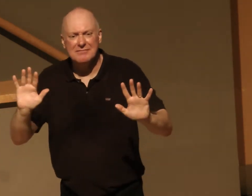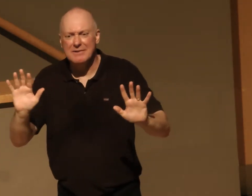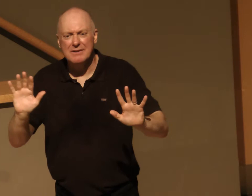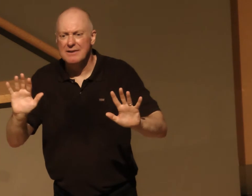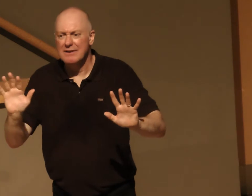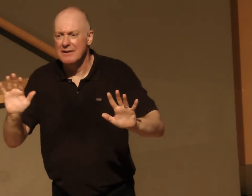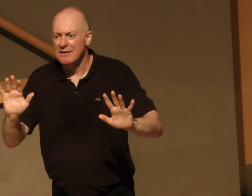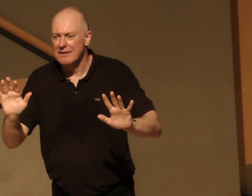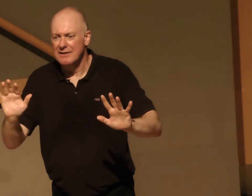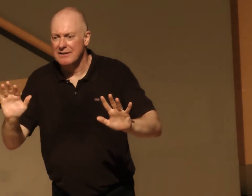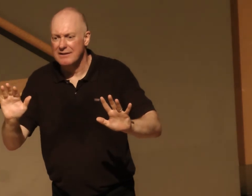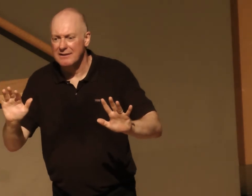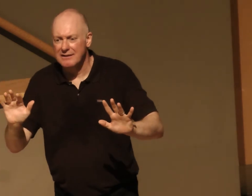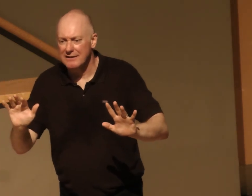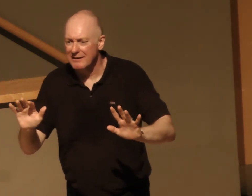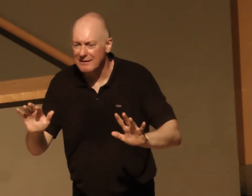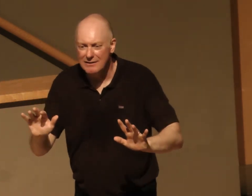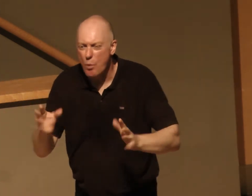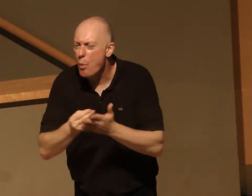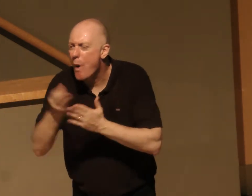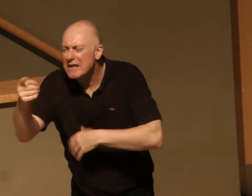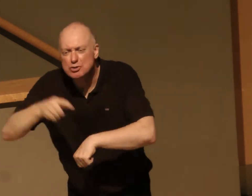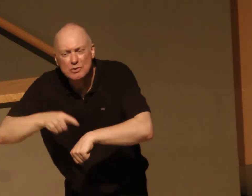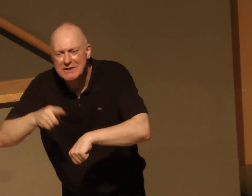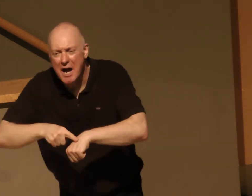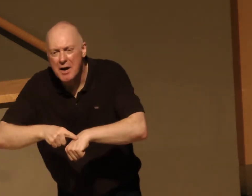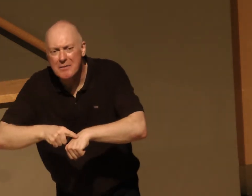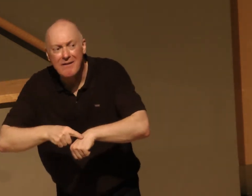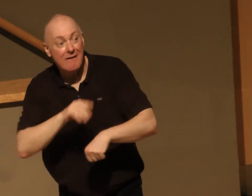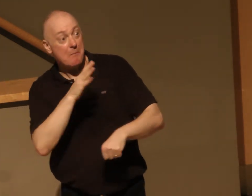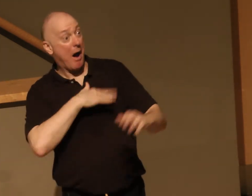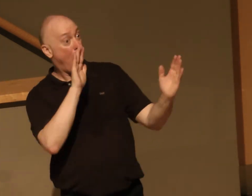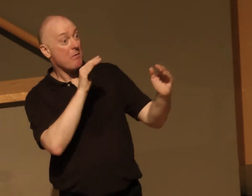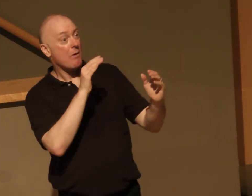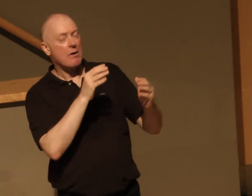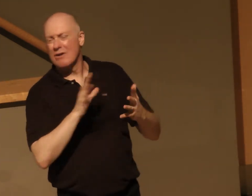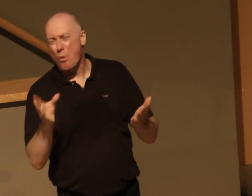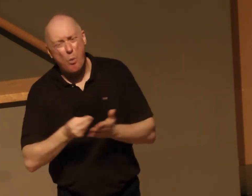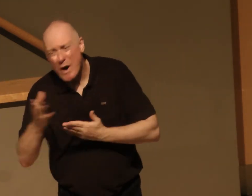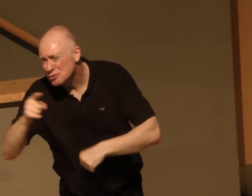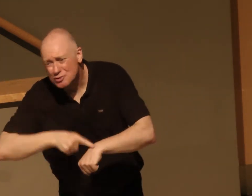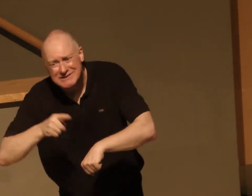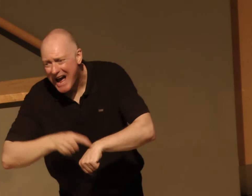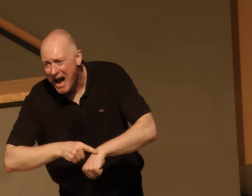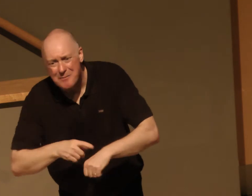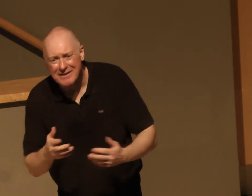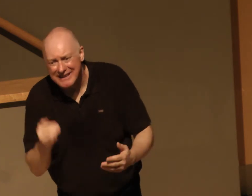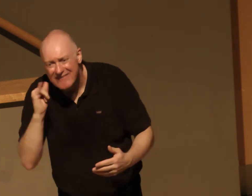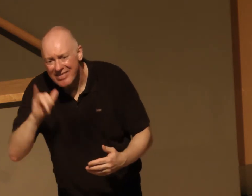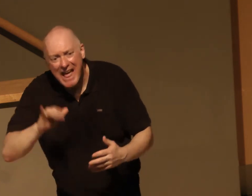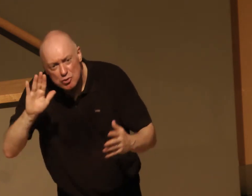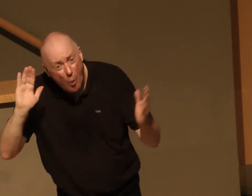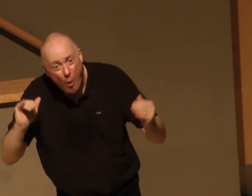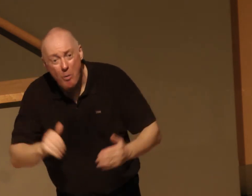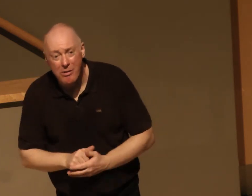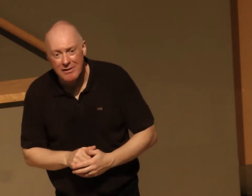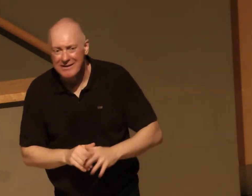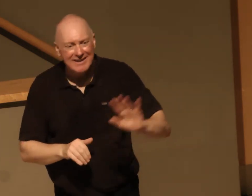all the waste of time if it's your hope if it's your hope resurrection of Jesus